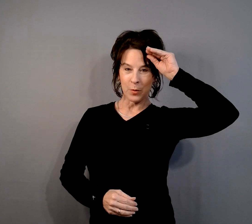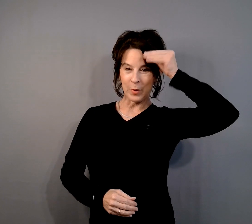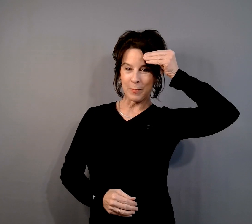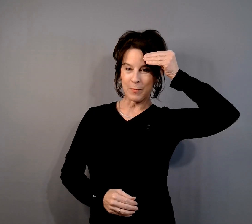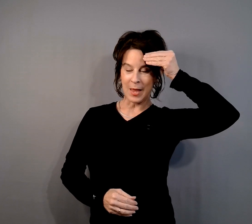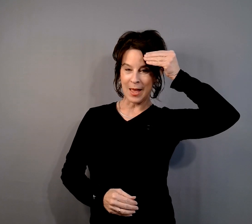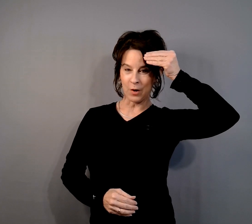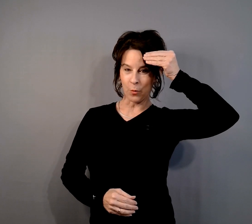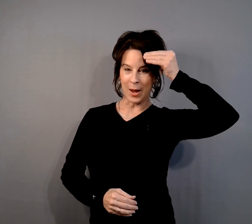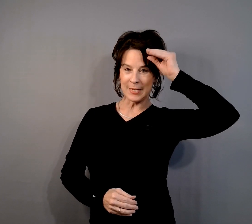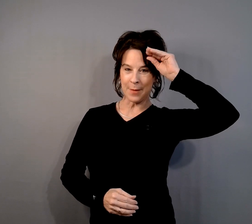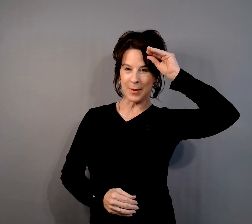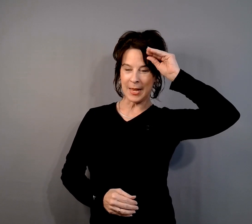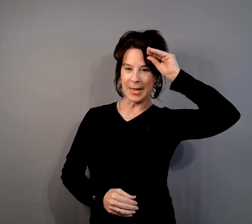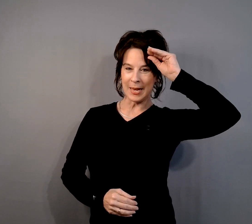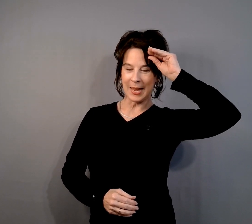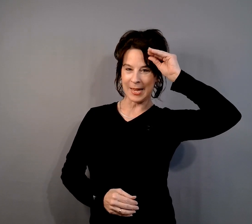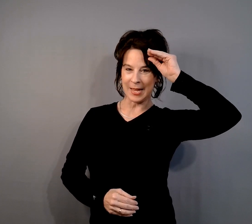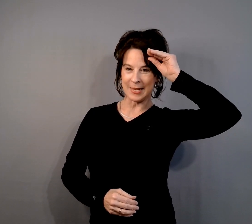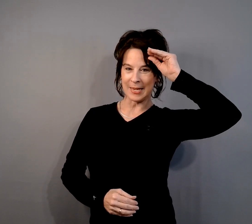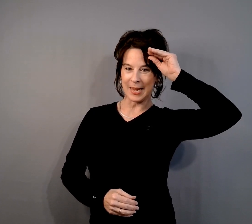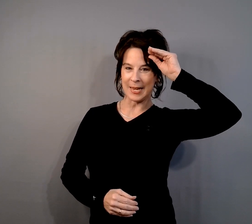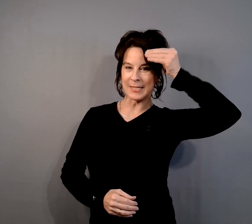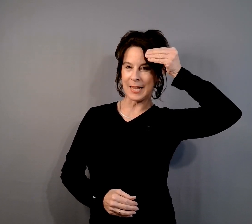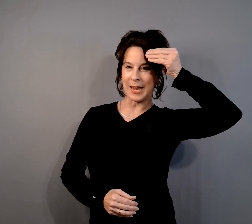we have our right dominant hand, and it's like